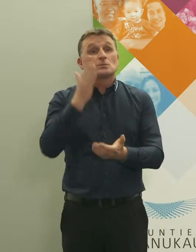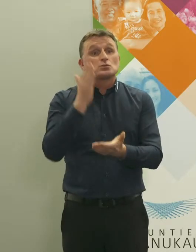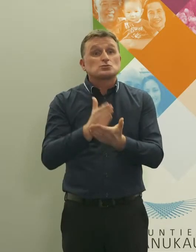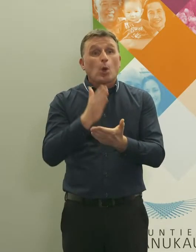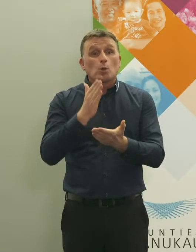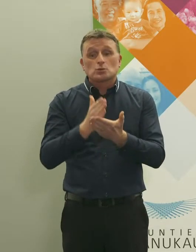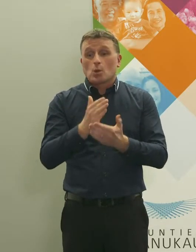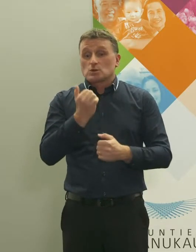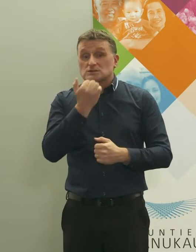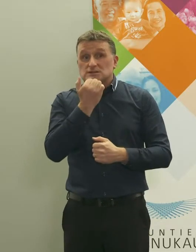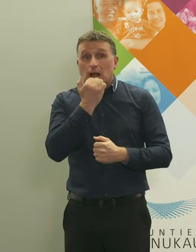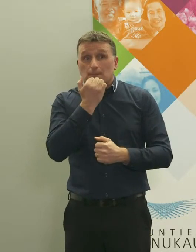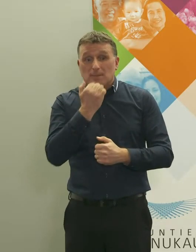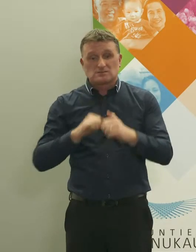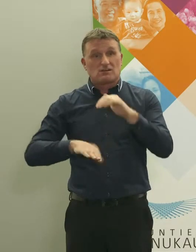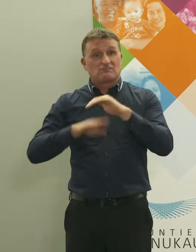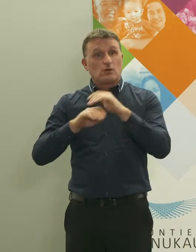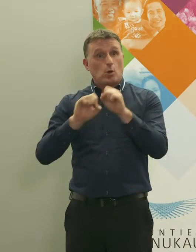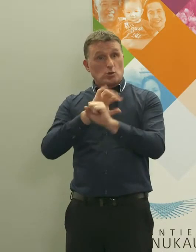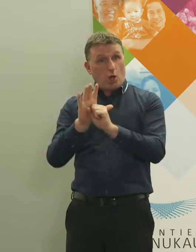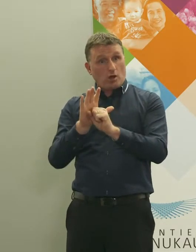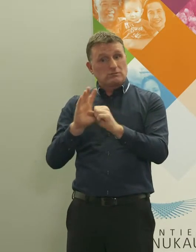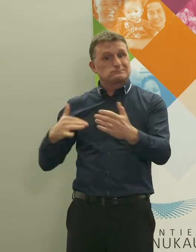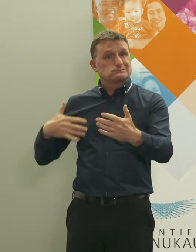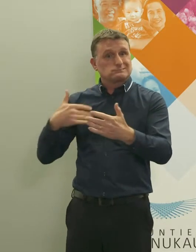of COVID-19 is now